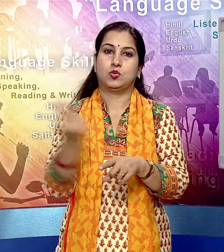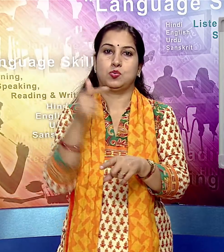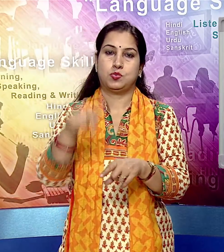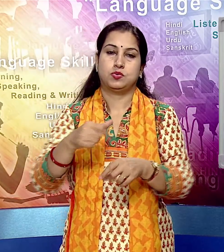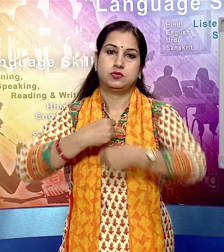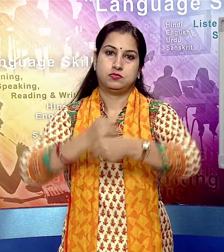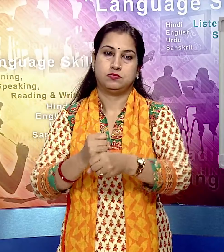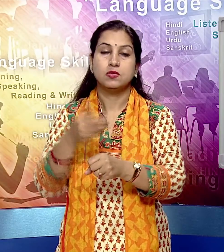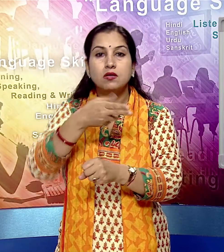dry heat.